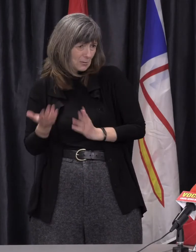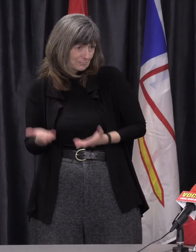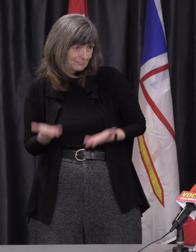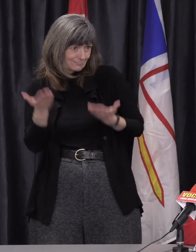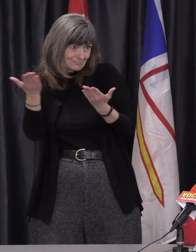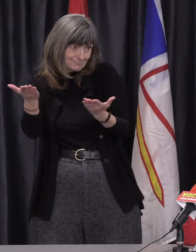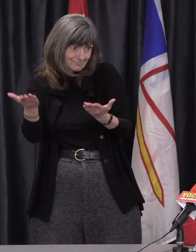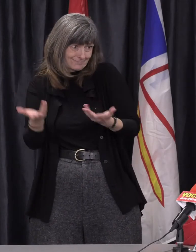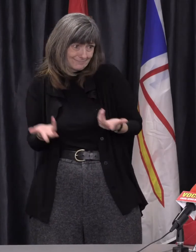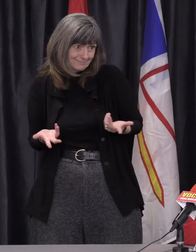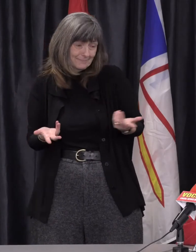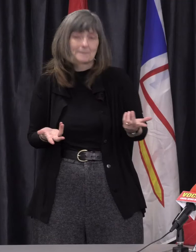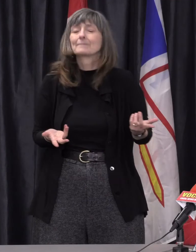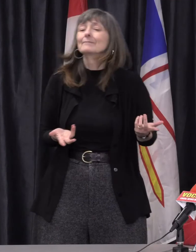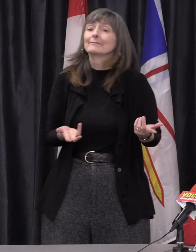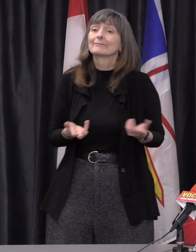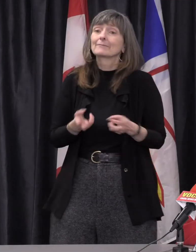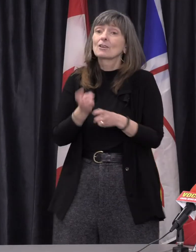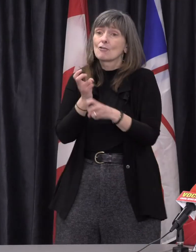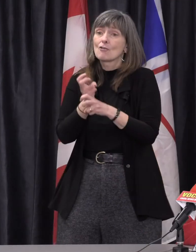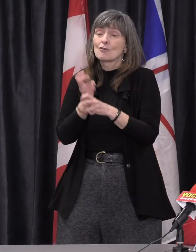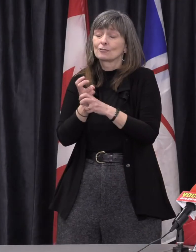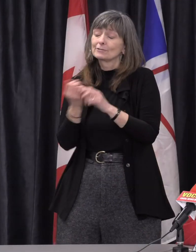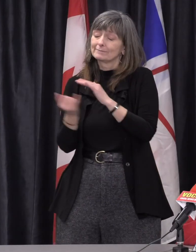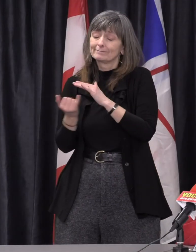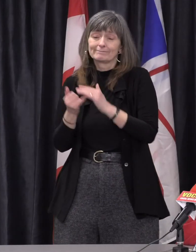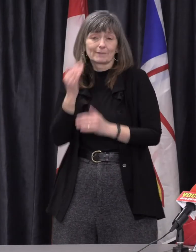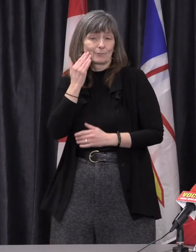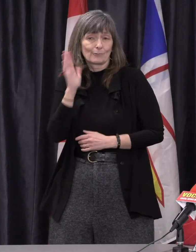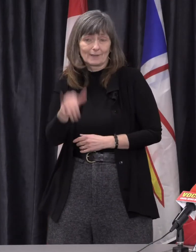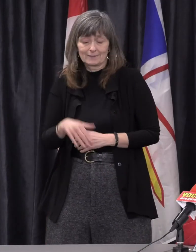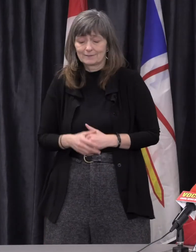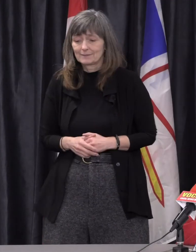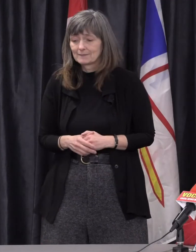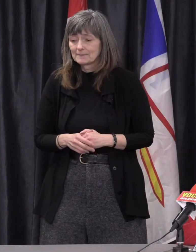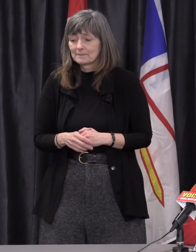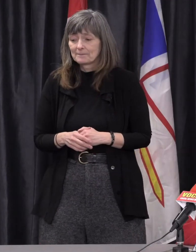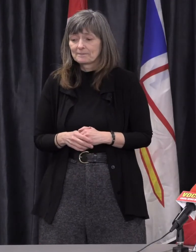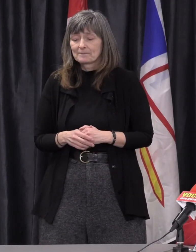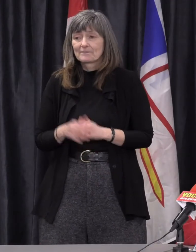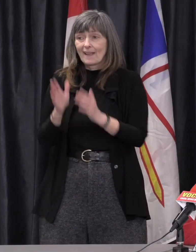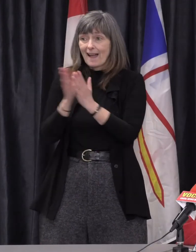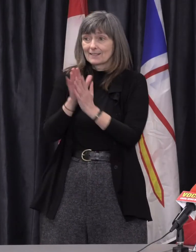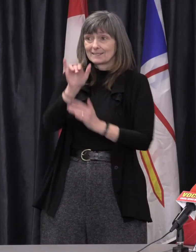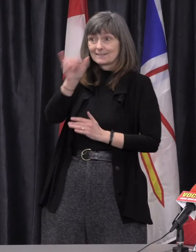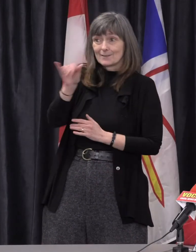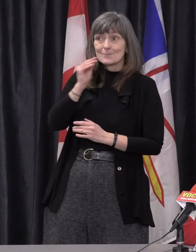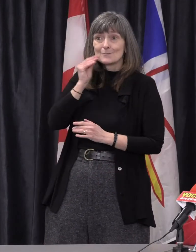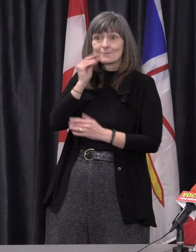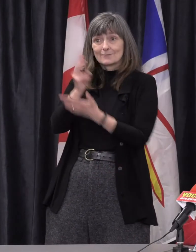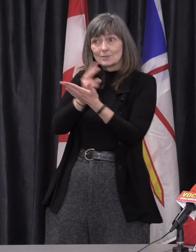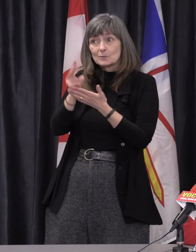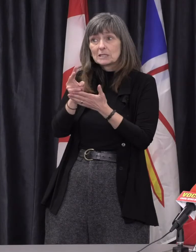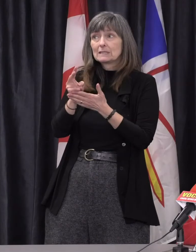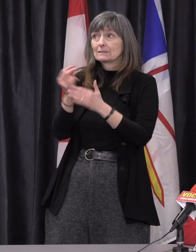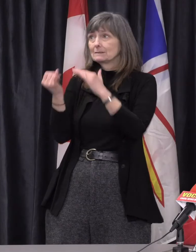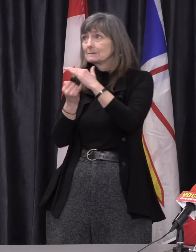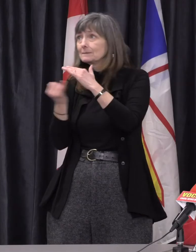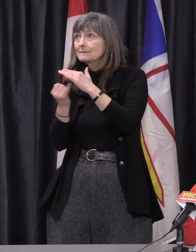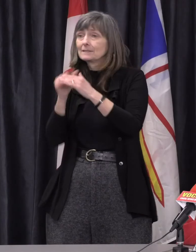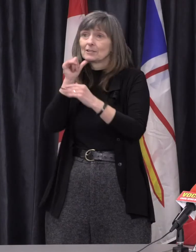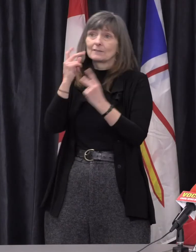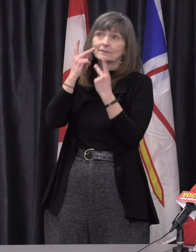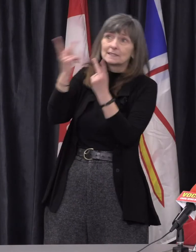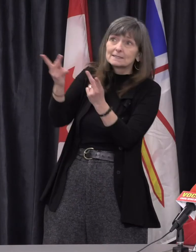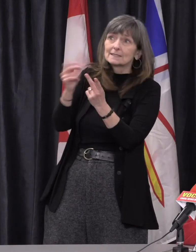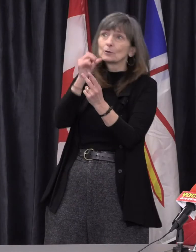So, yeah, and that is a really difficult thing, and I appreciate that asking people to stay at home for 2 weeks and not go out and not have friends over, that